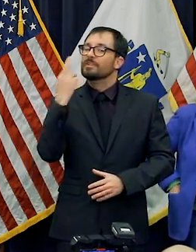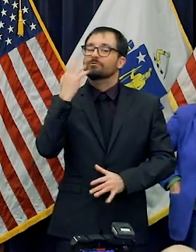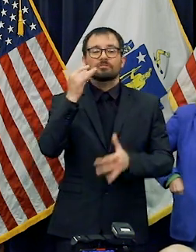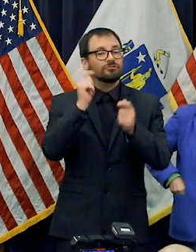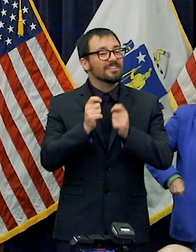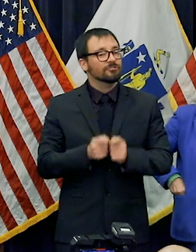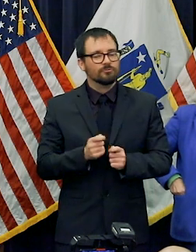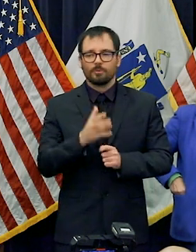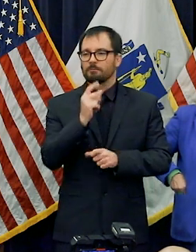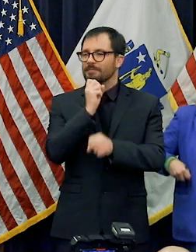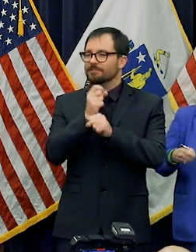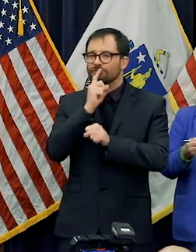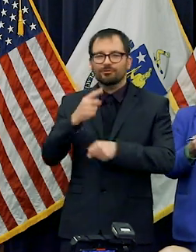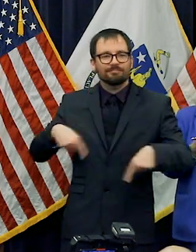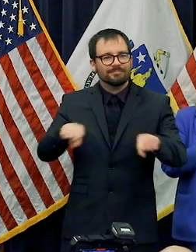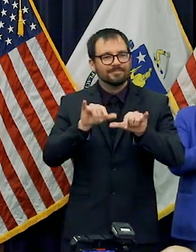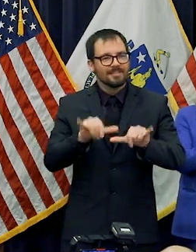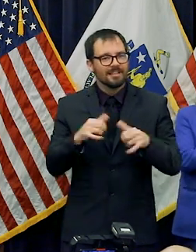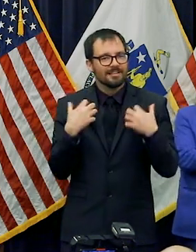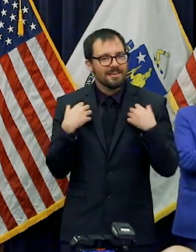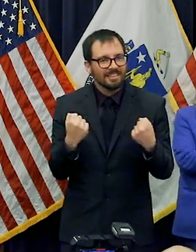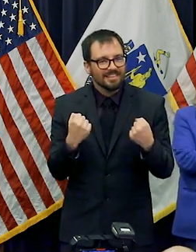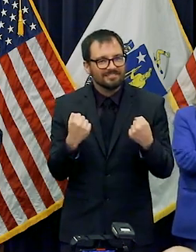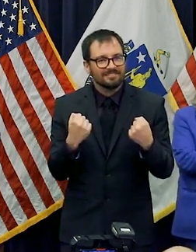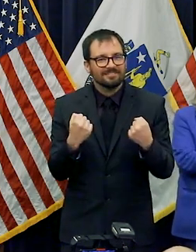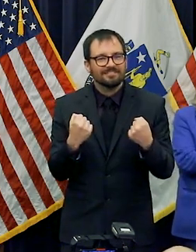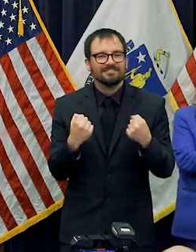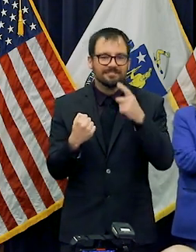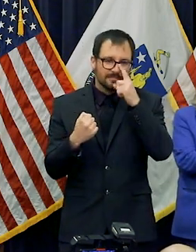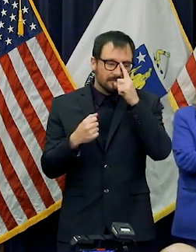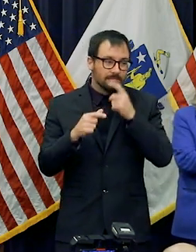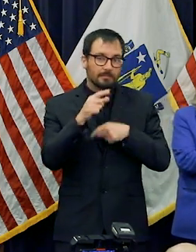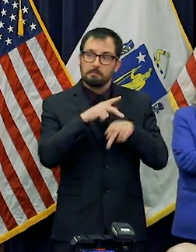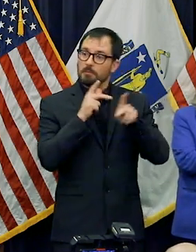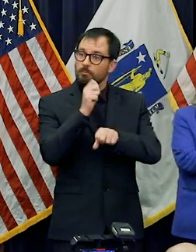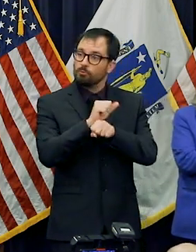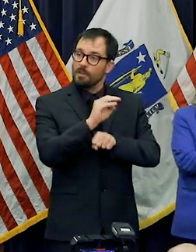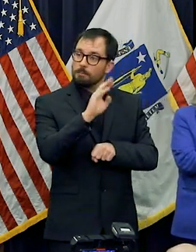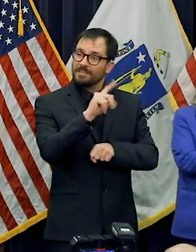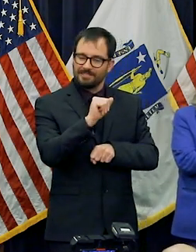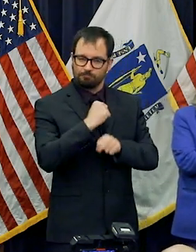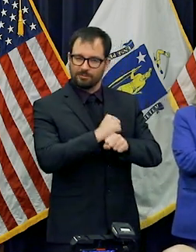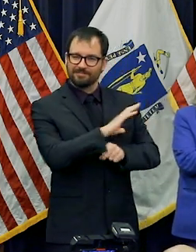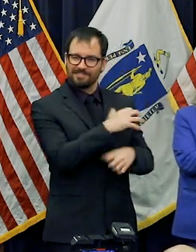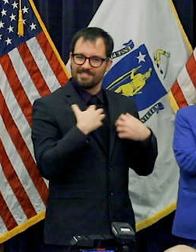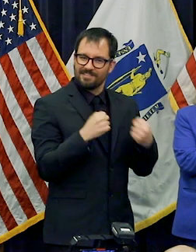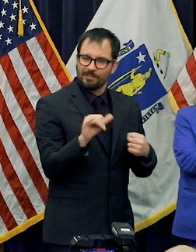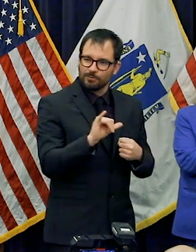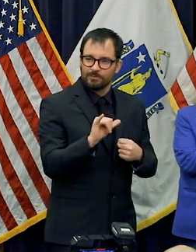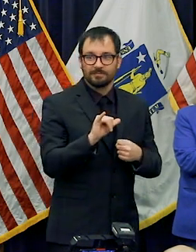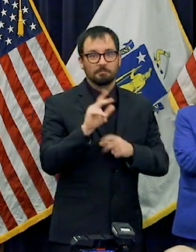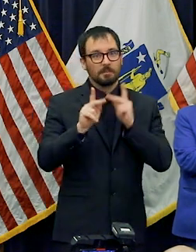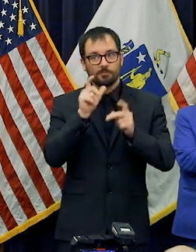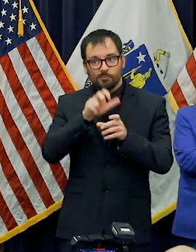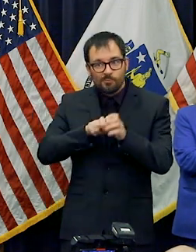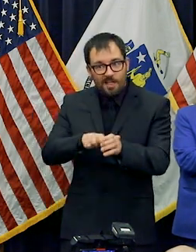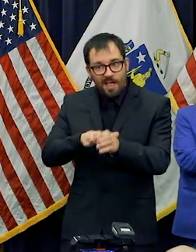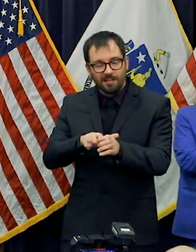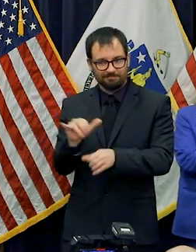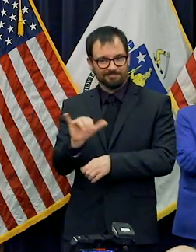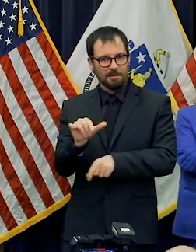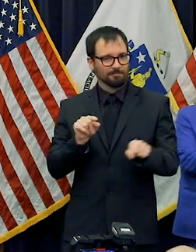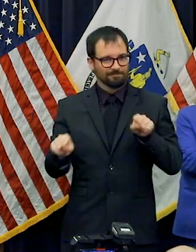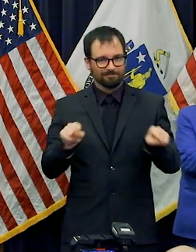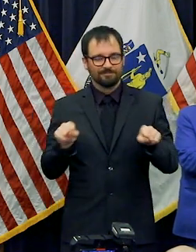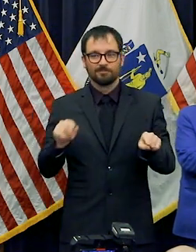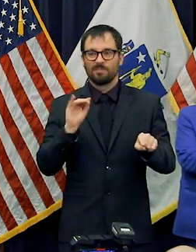employees and customers, as well as recent reductions in ridership. This will include schedule changes for light rail, reduced